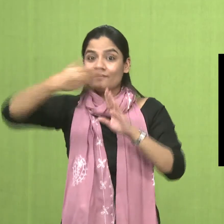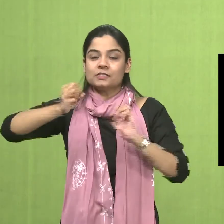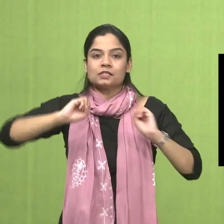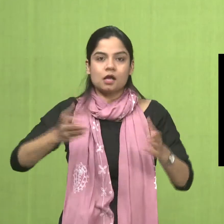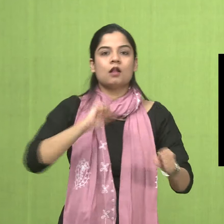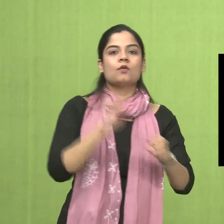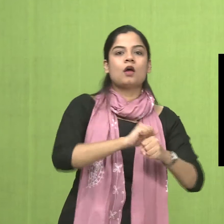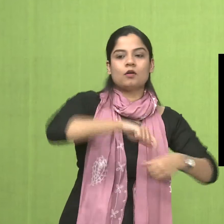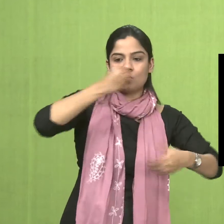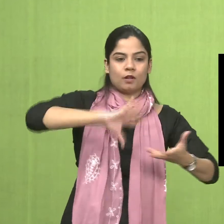tiffins and lunch